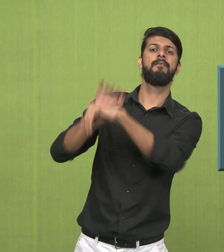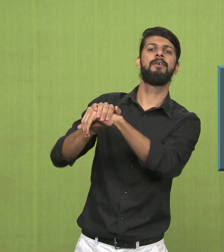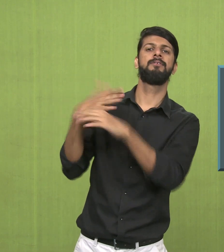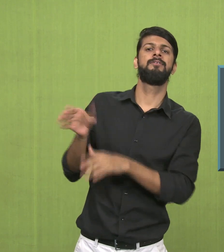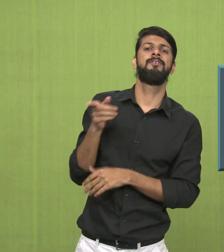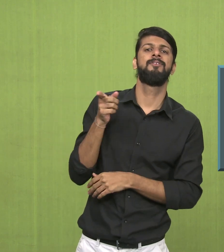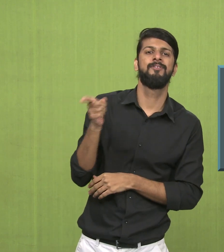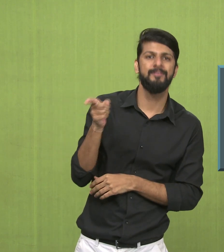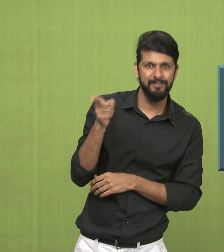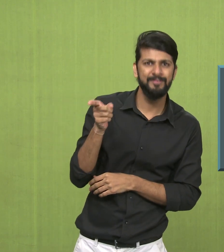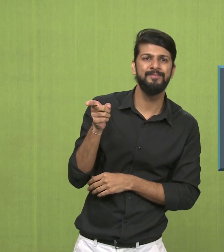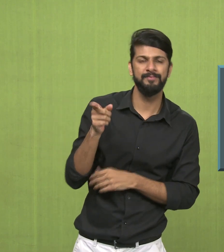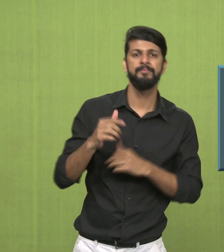her trademark.